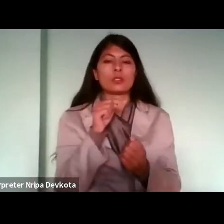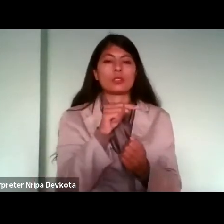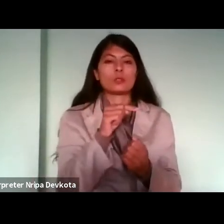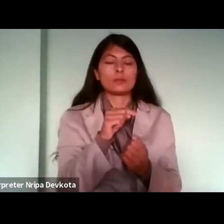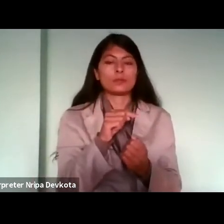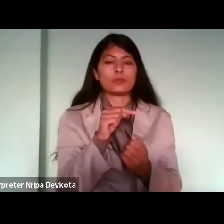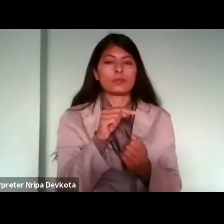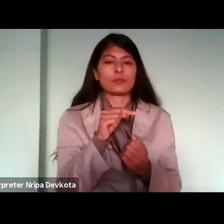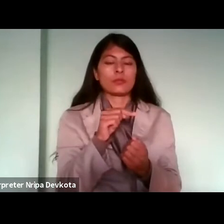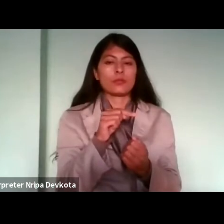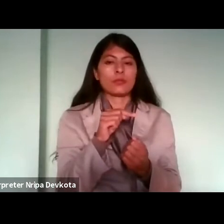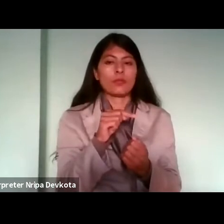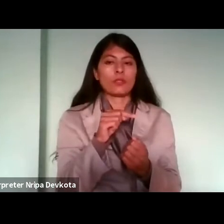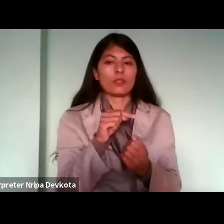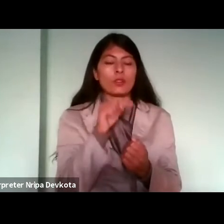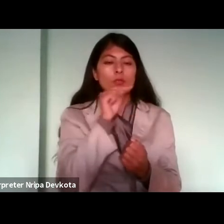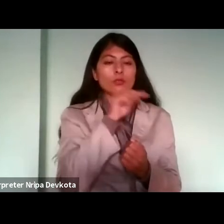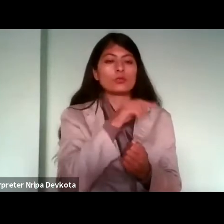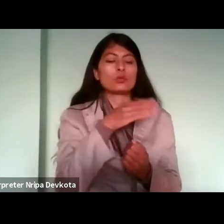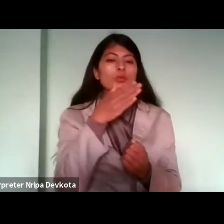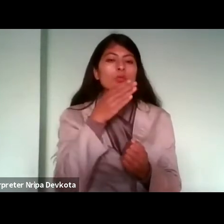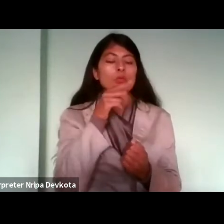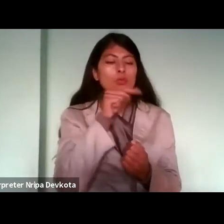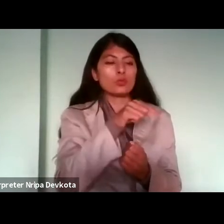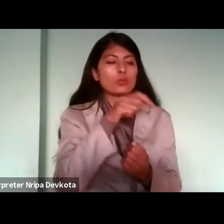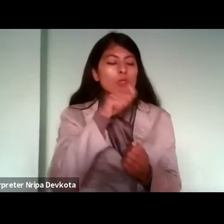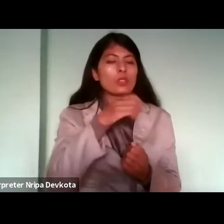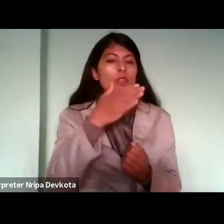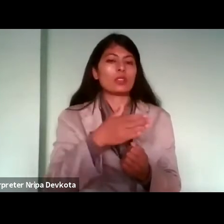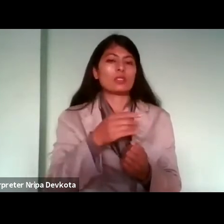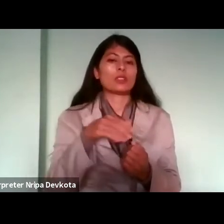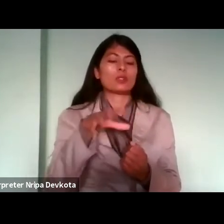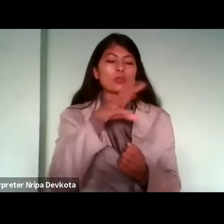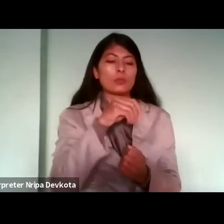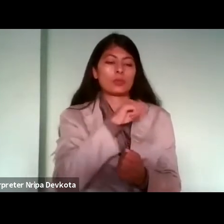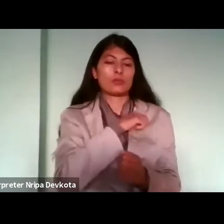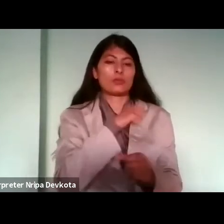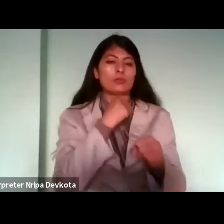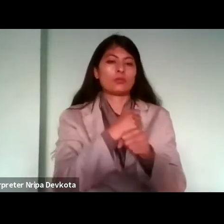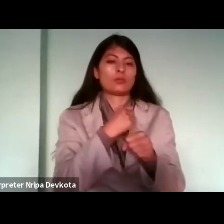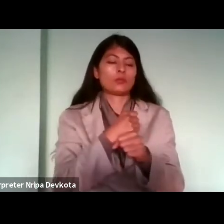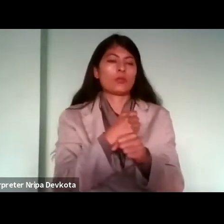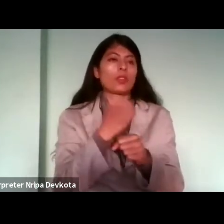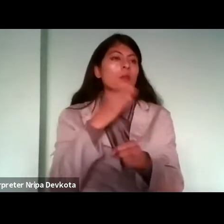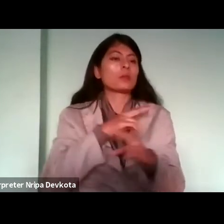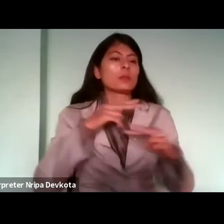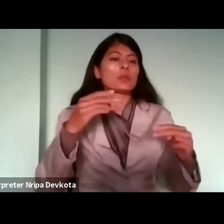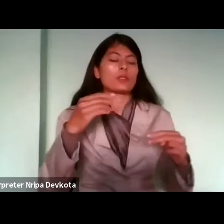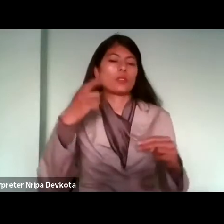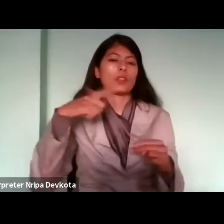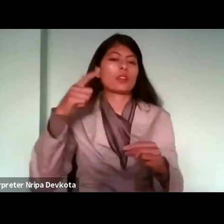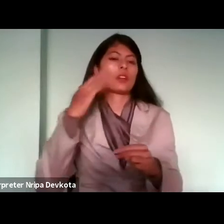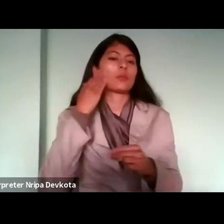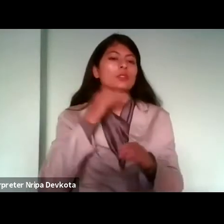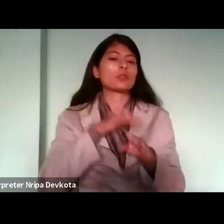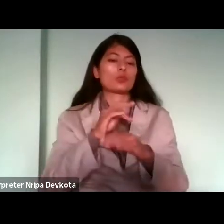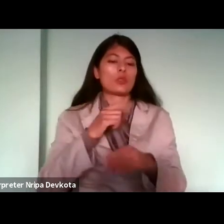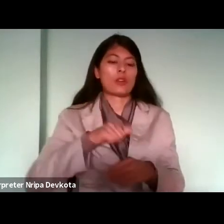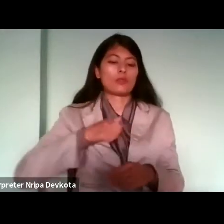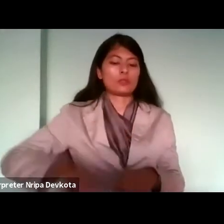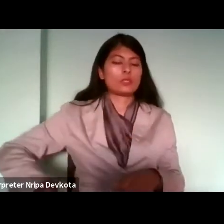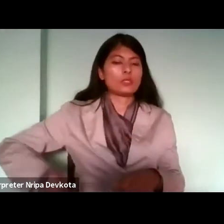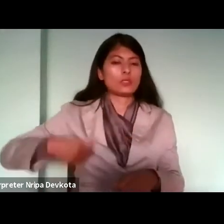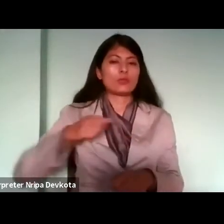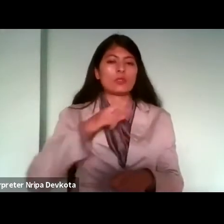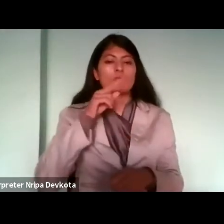already know will affect the lives, livelihoods, and dignity of millions of women. In summary, I would